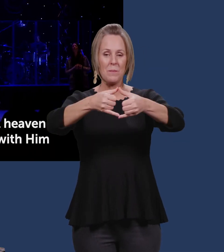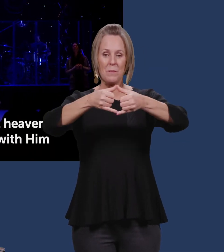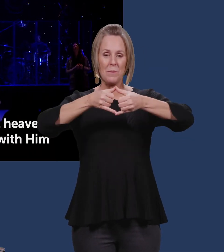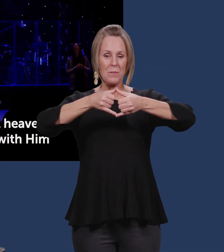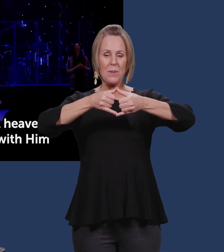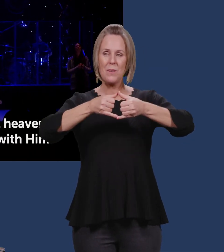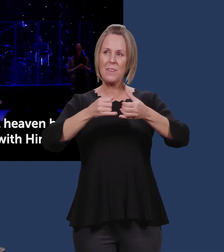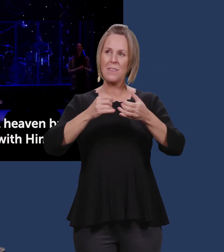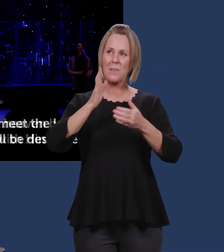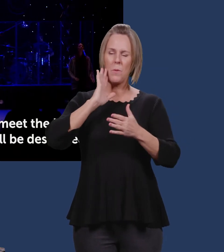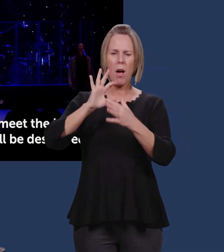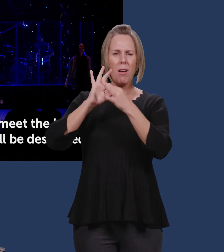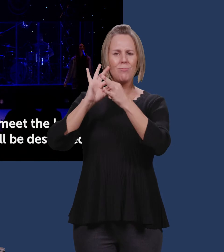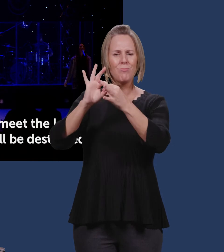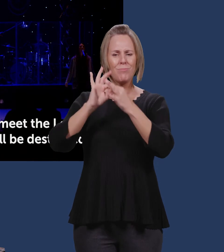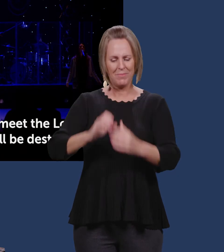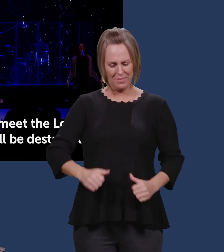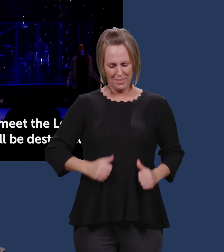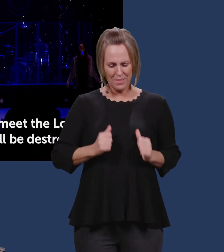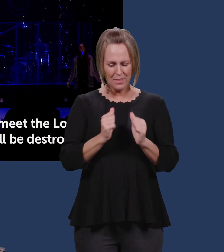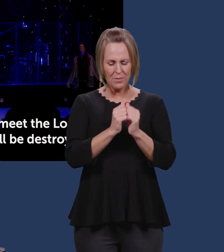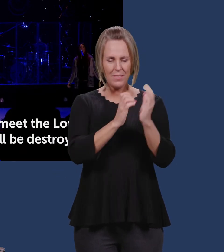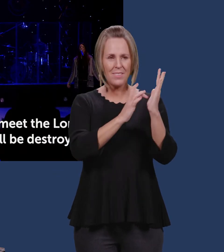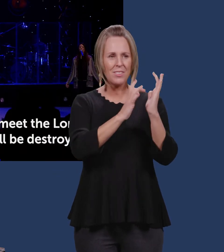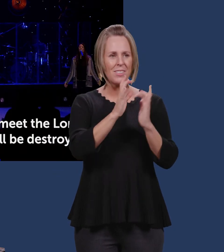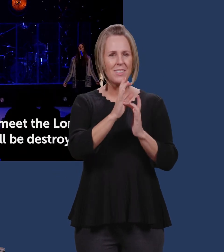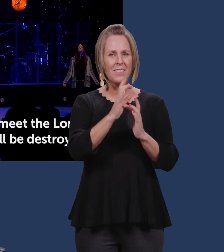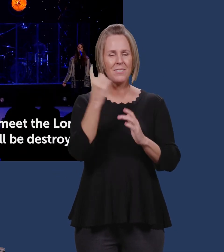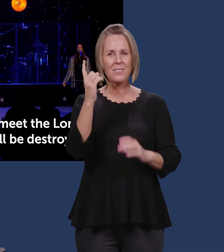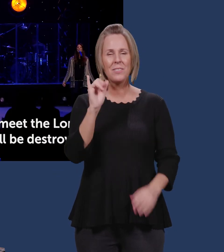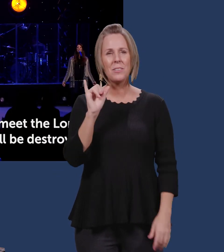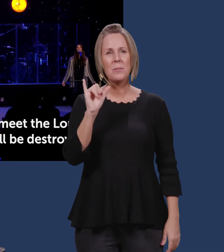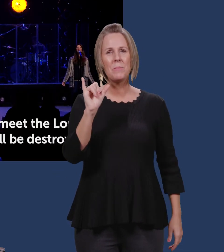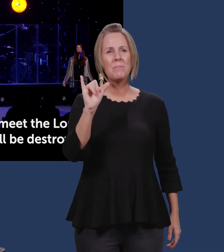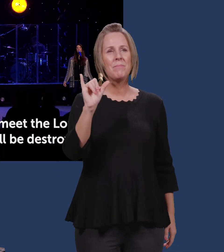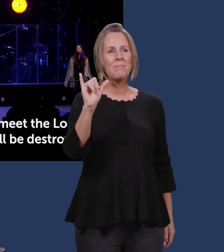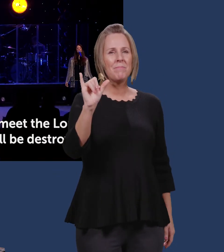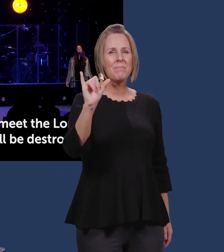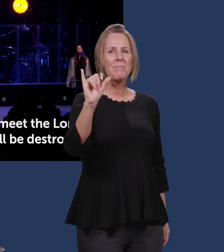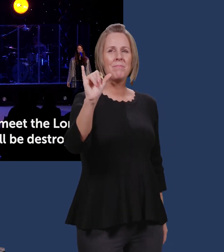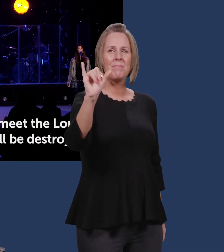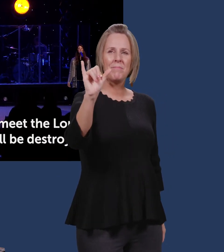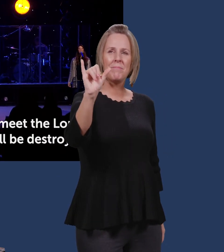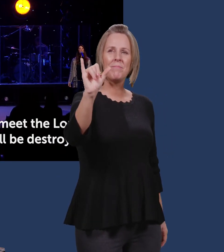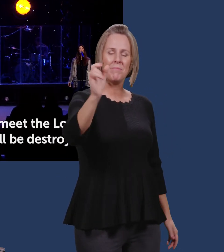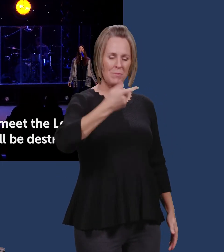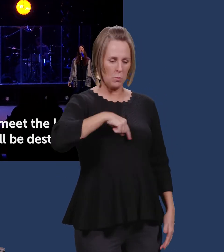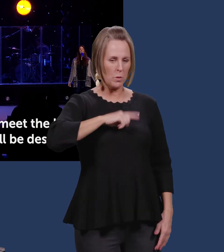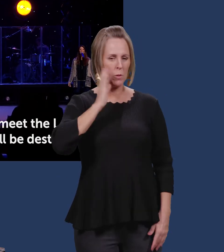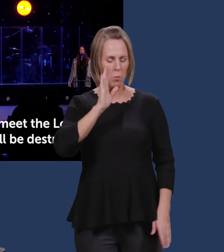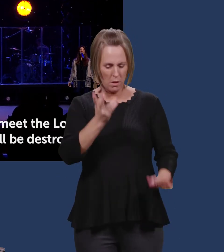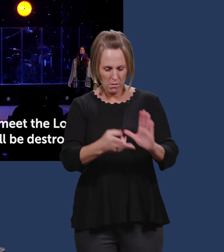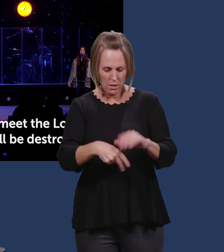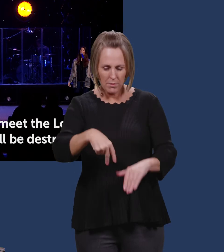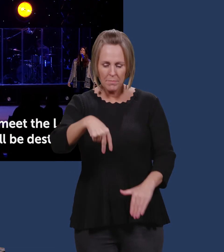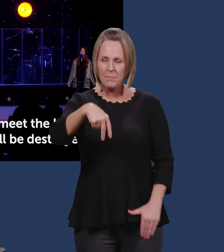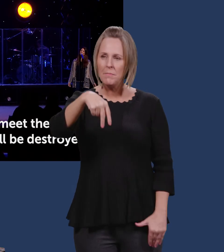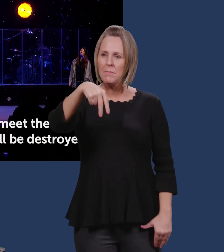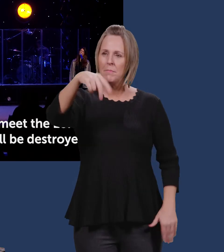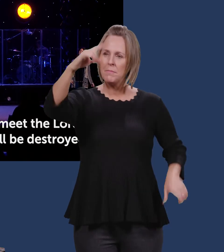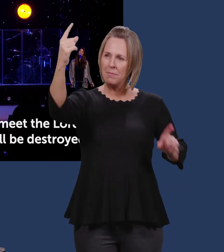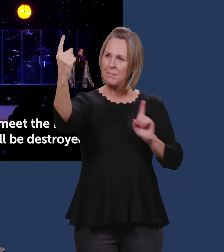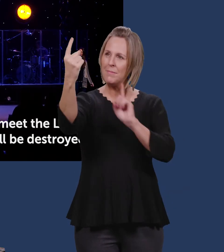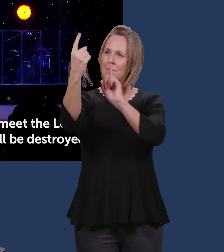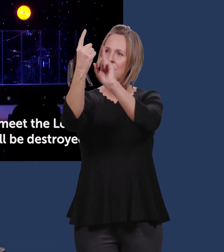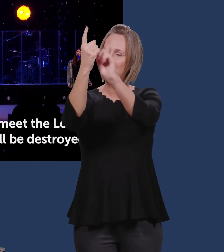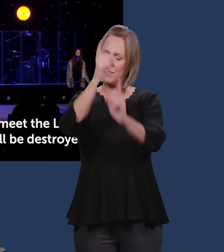Everlasting life with him. There we will rise to meet the Lord. Then sin